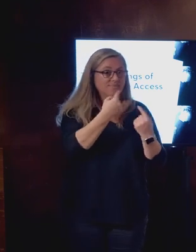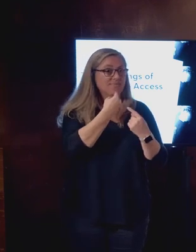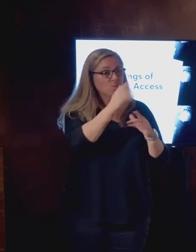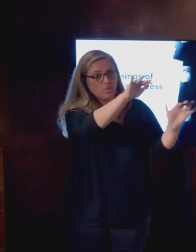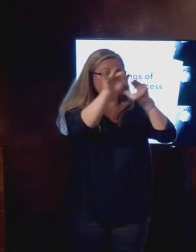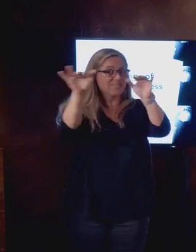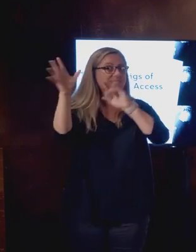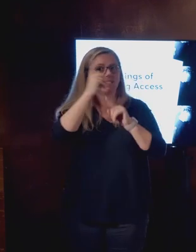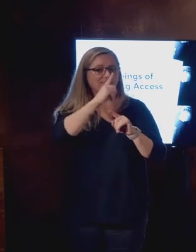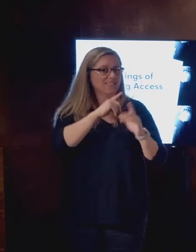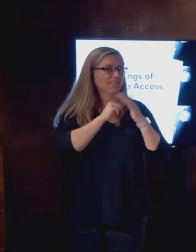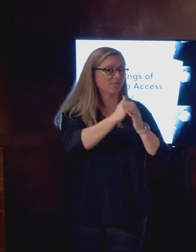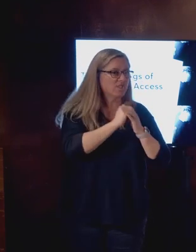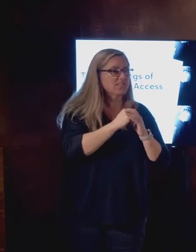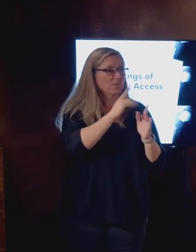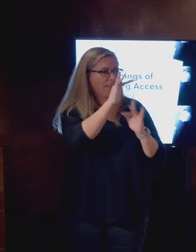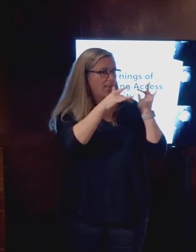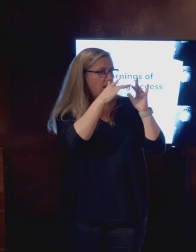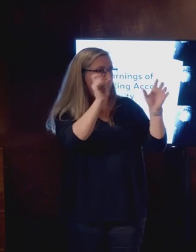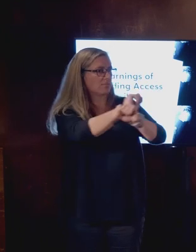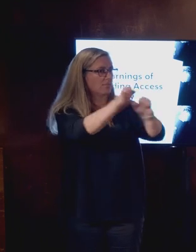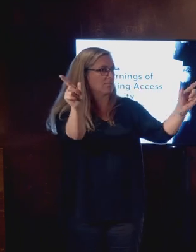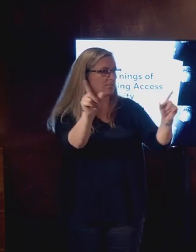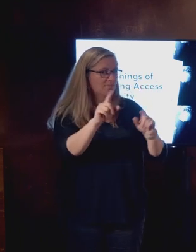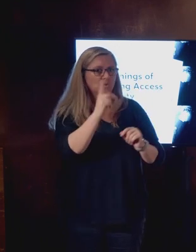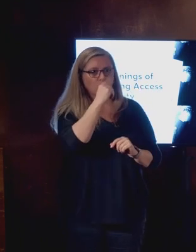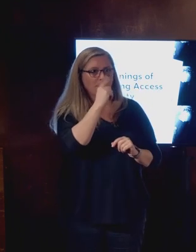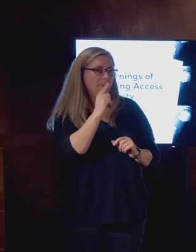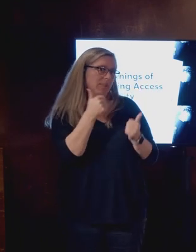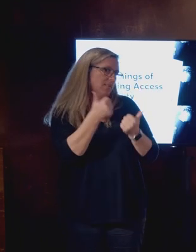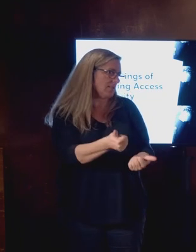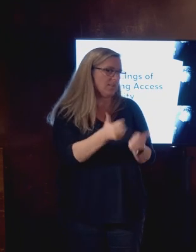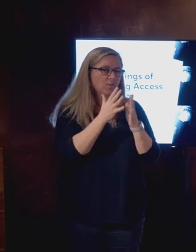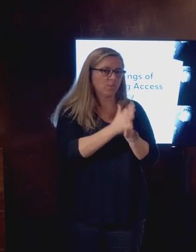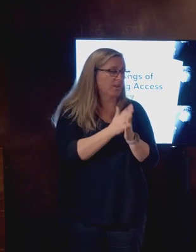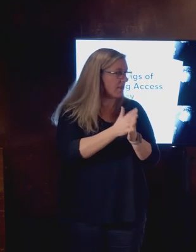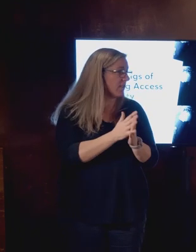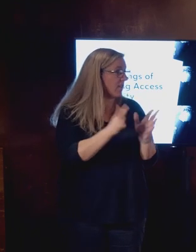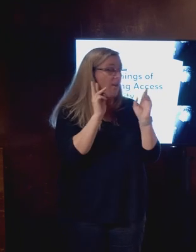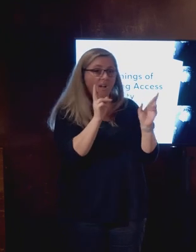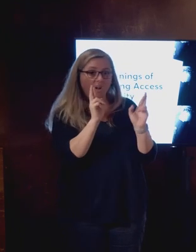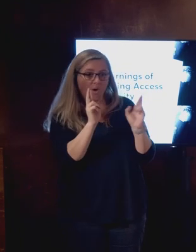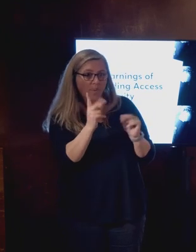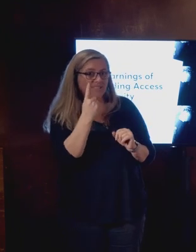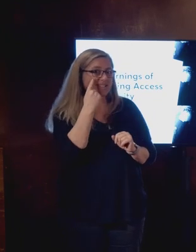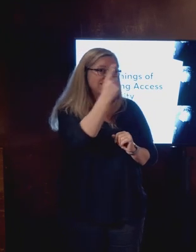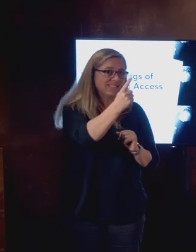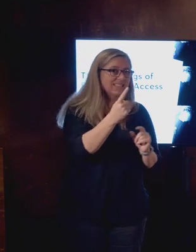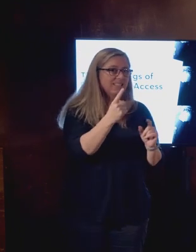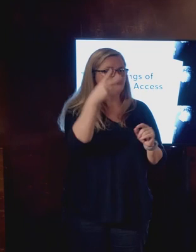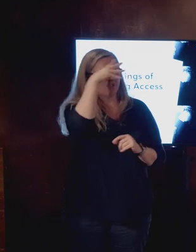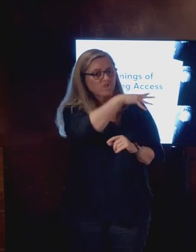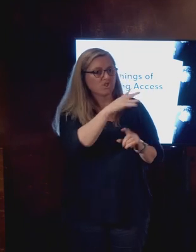your colleagues. You can get it online and send it around. And, yeah, we'd be really grateful if you could do that. And I hope to see you at some Fringe shows this